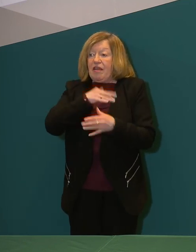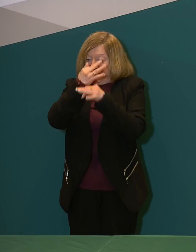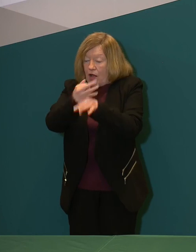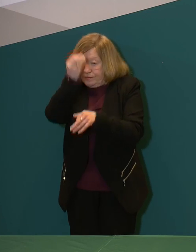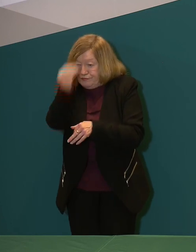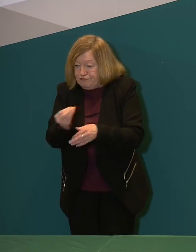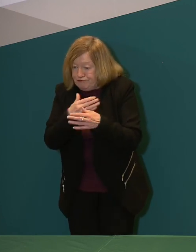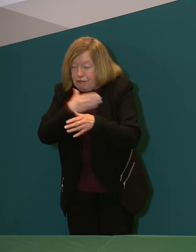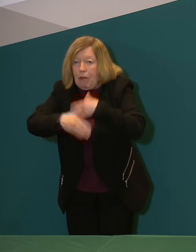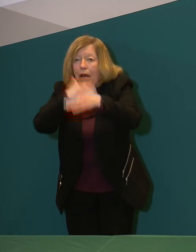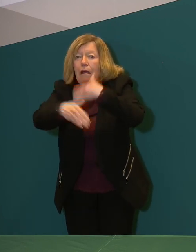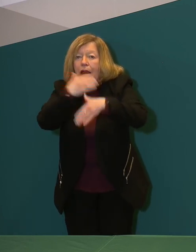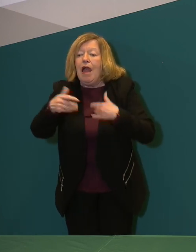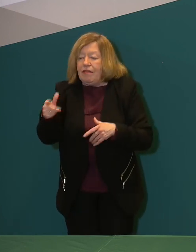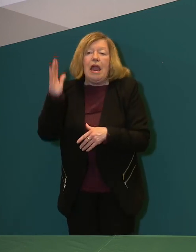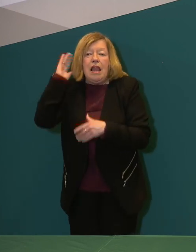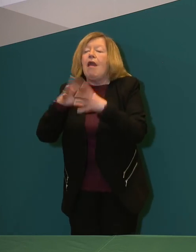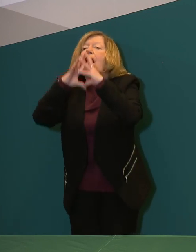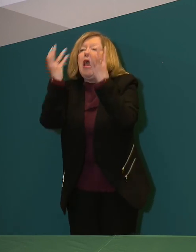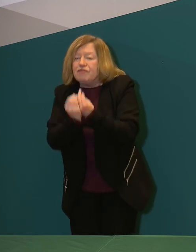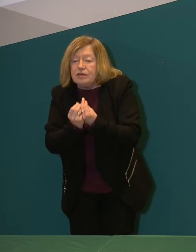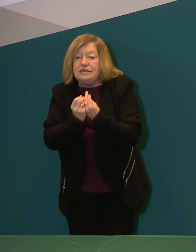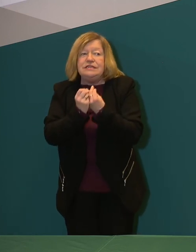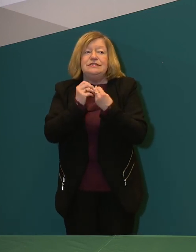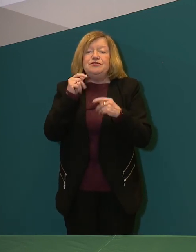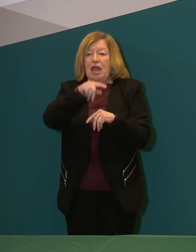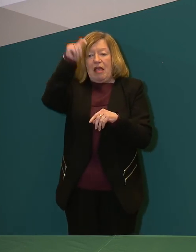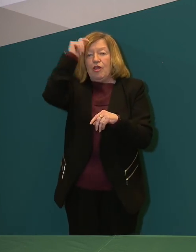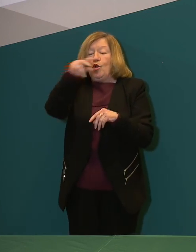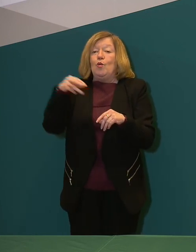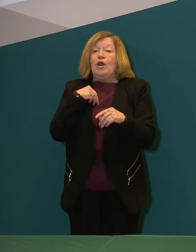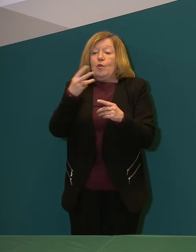of the measures and if they take on board everything that's been done, that they think that